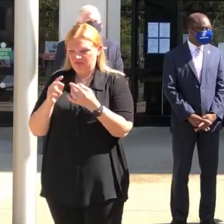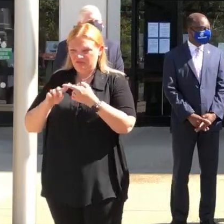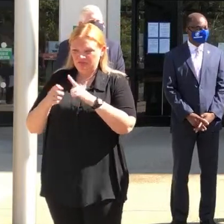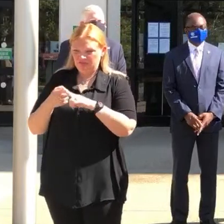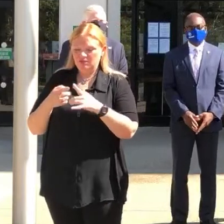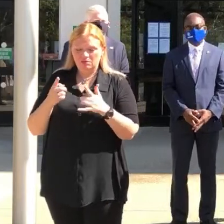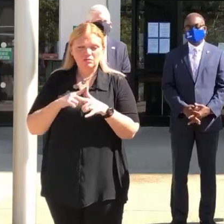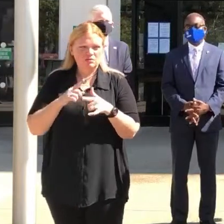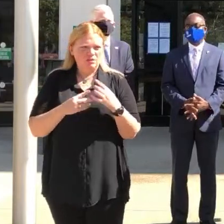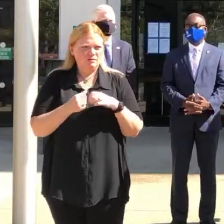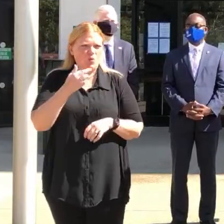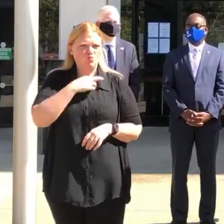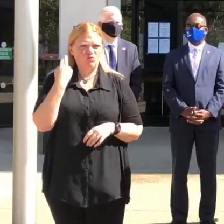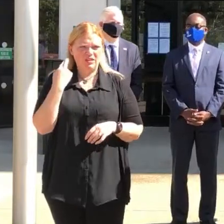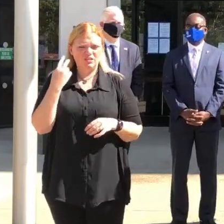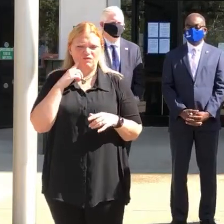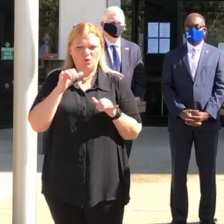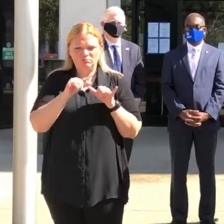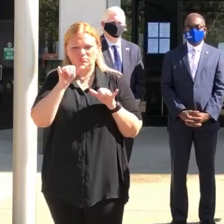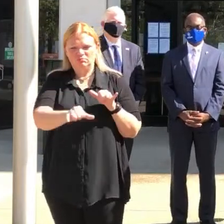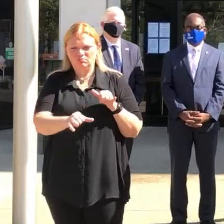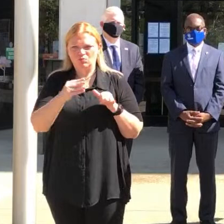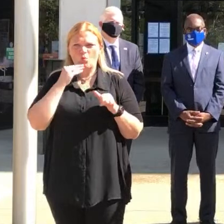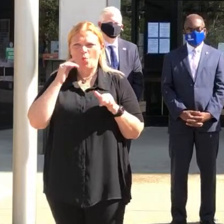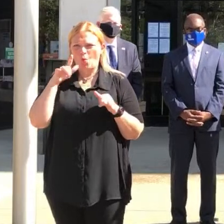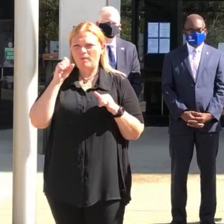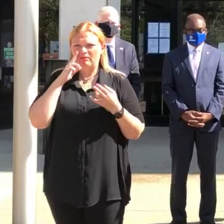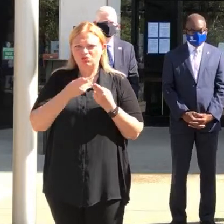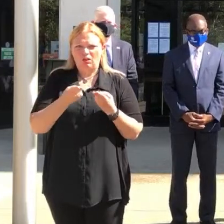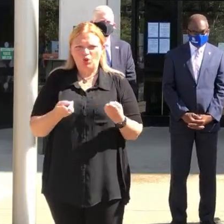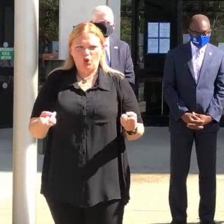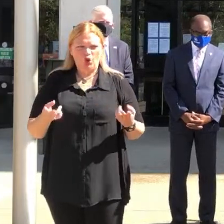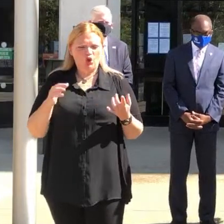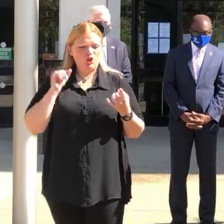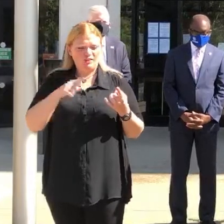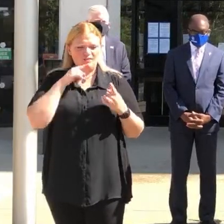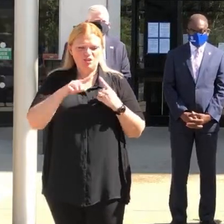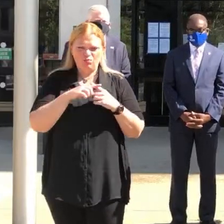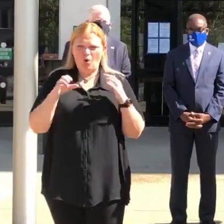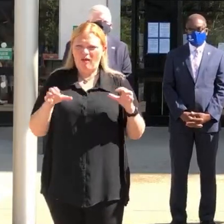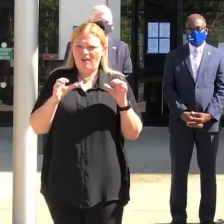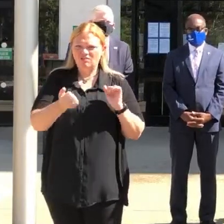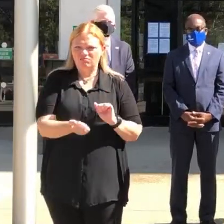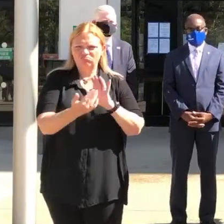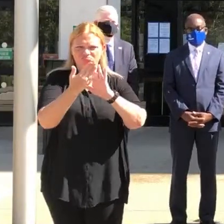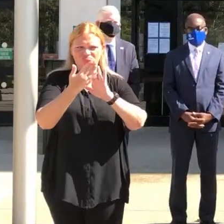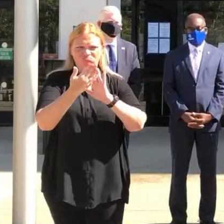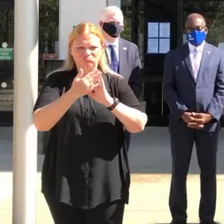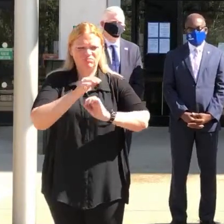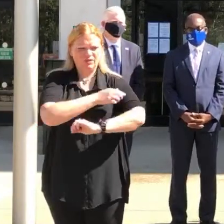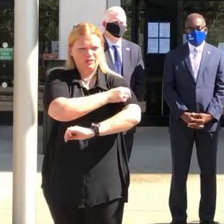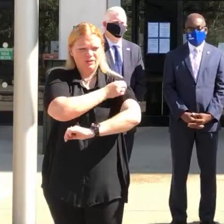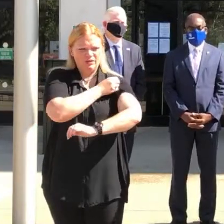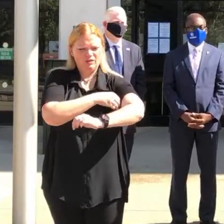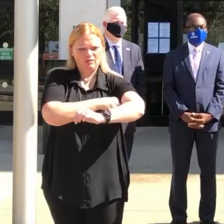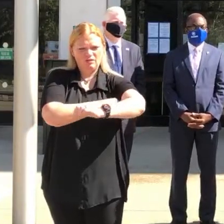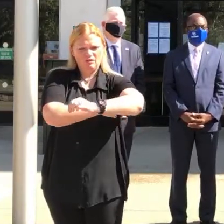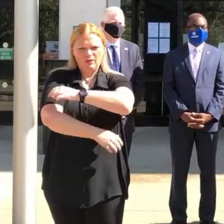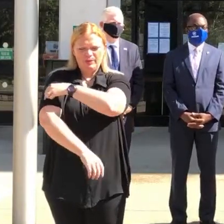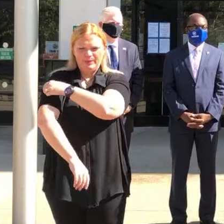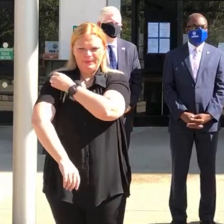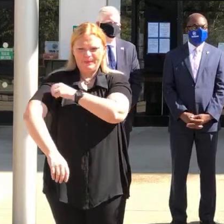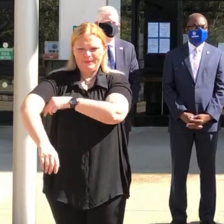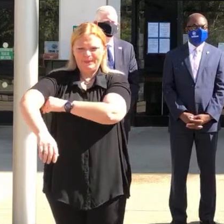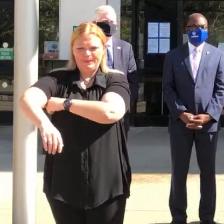you're most at risk of ending up in a homeless shelter. And this is a proactive approach. This is actually getting